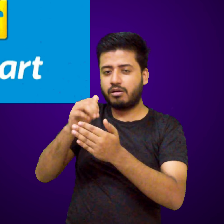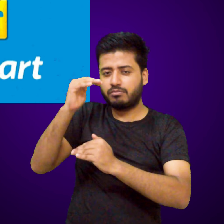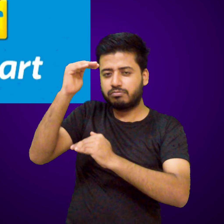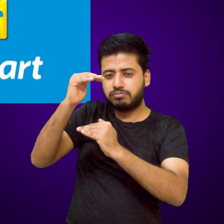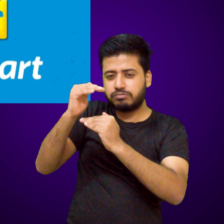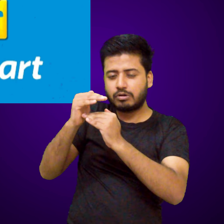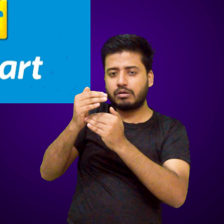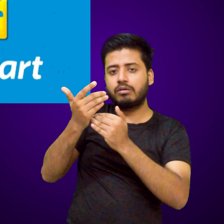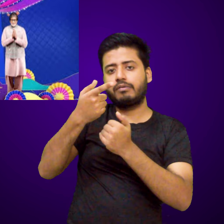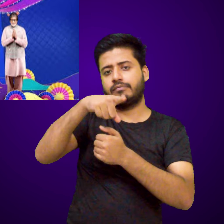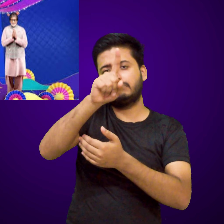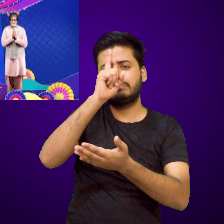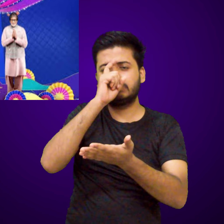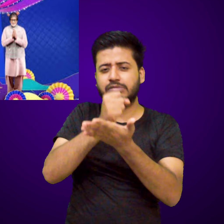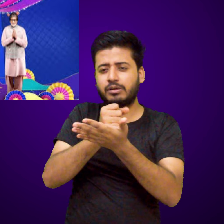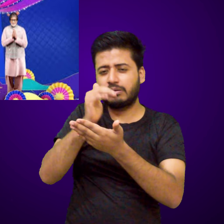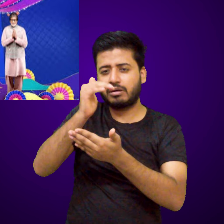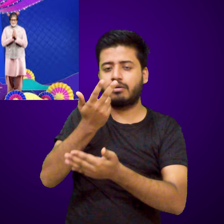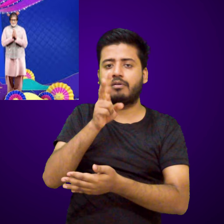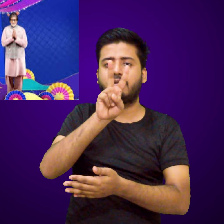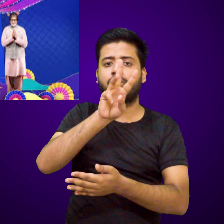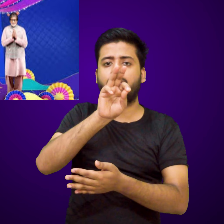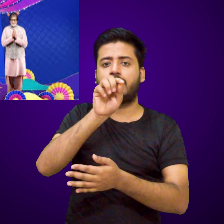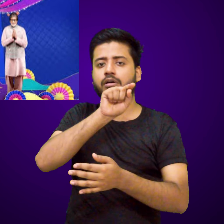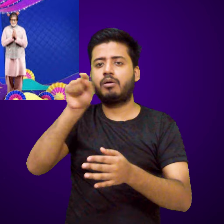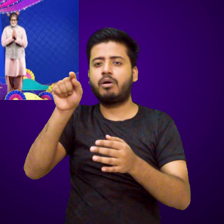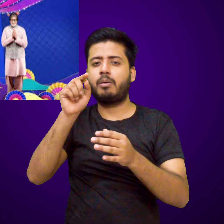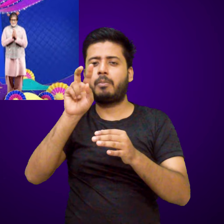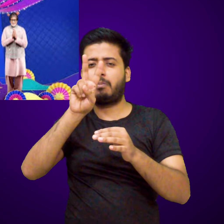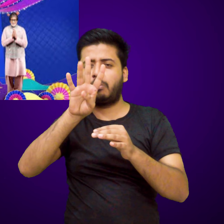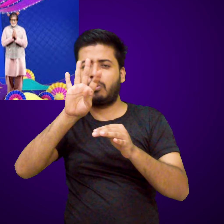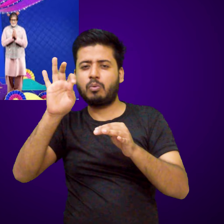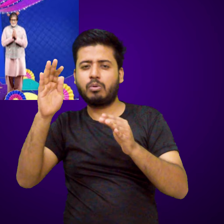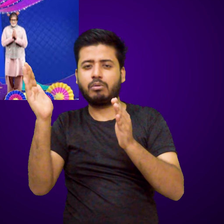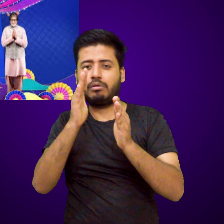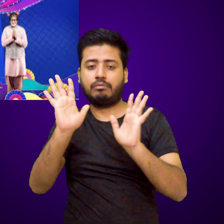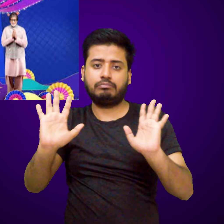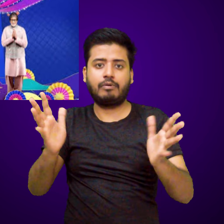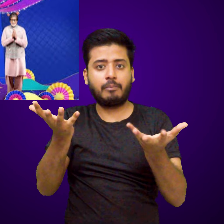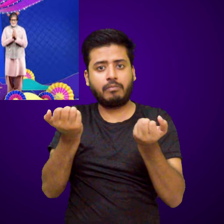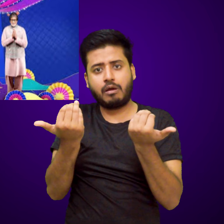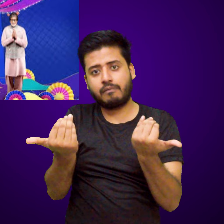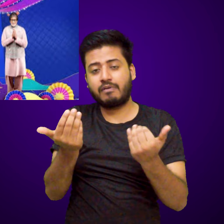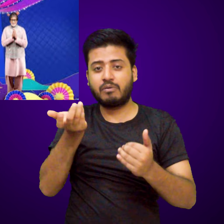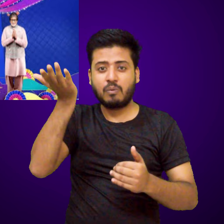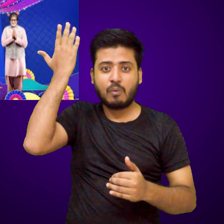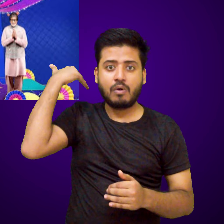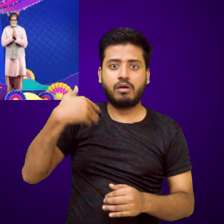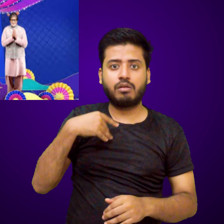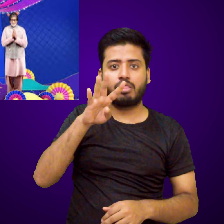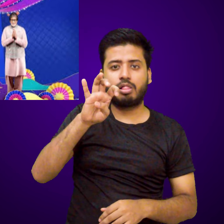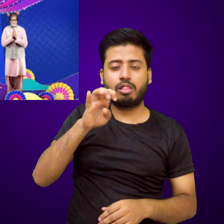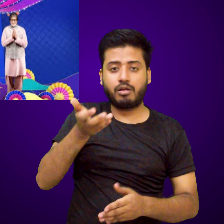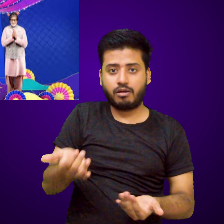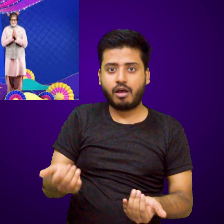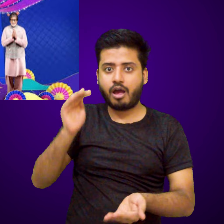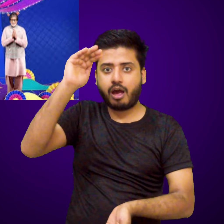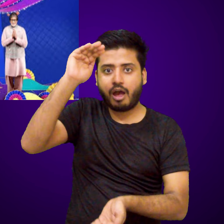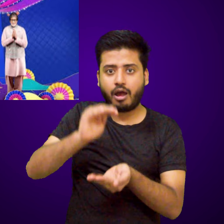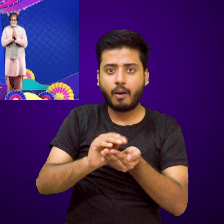zone, and its base should not be too large or too small for the ring marked on the cooktop. Clean the surface. Spills or